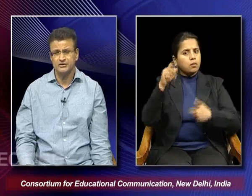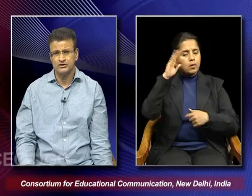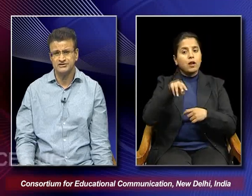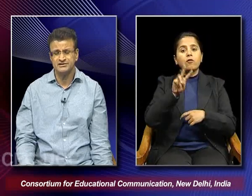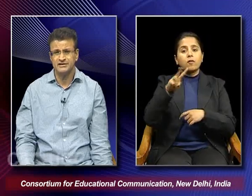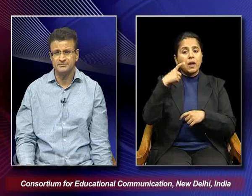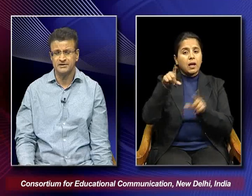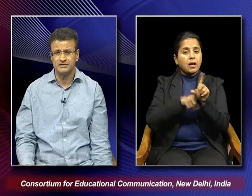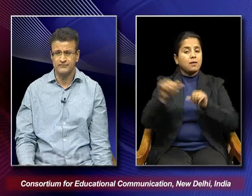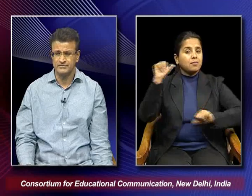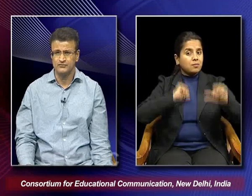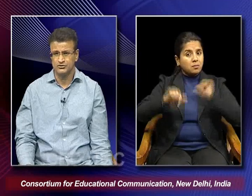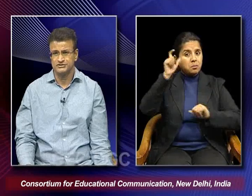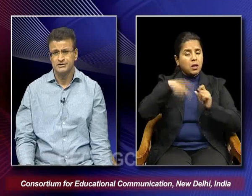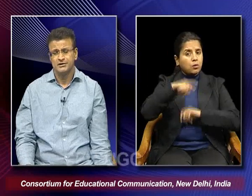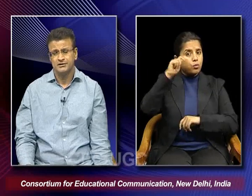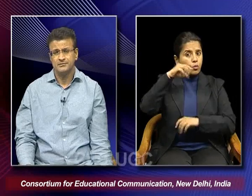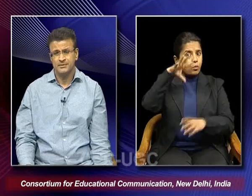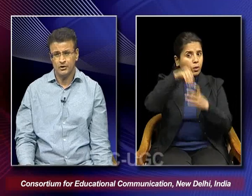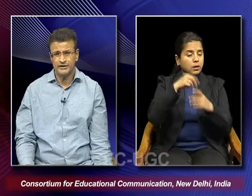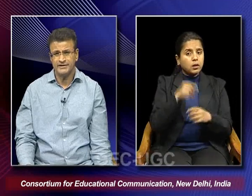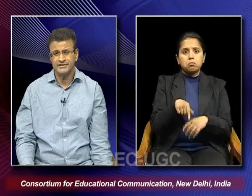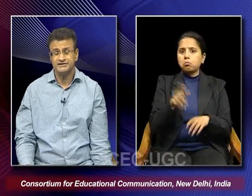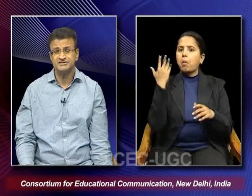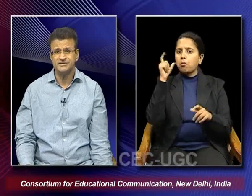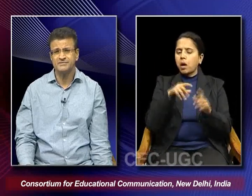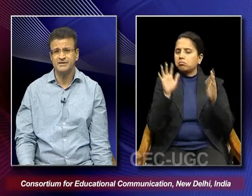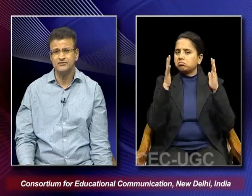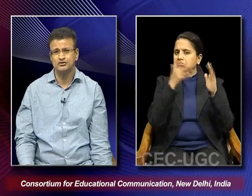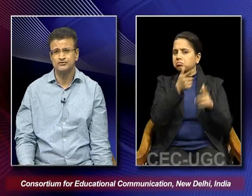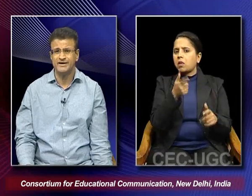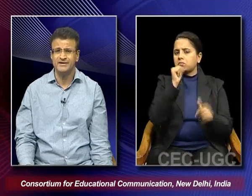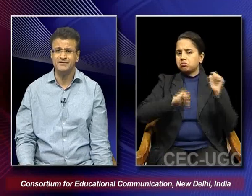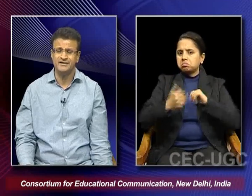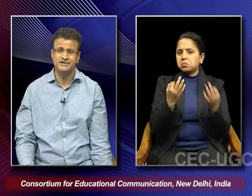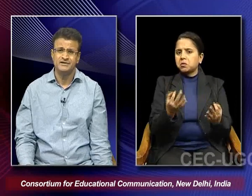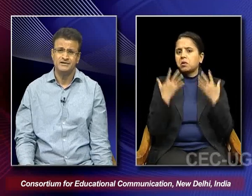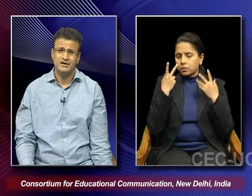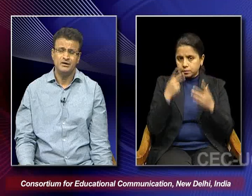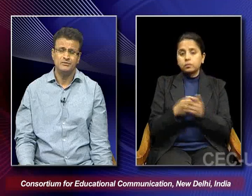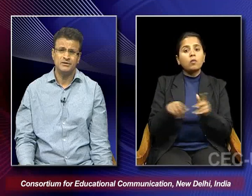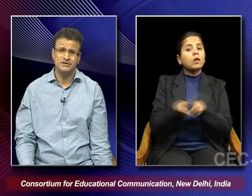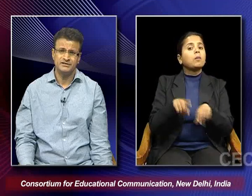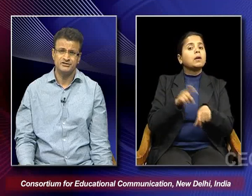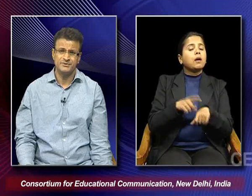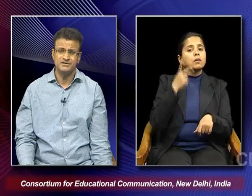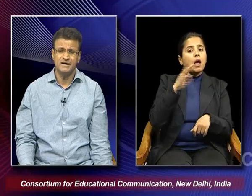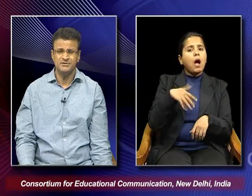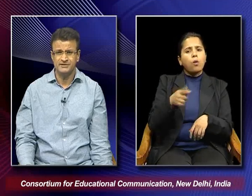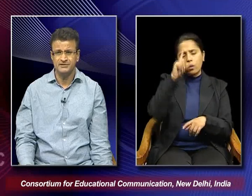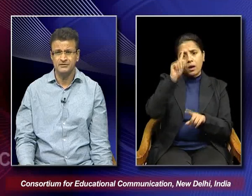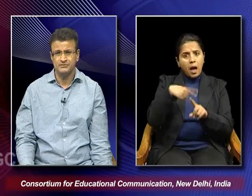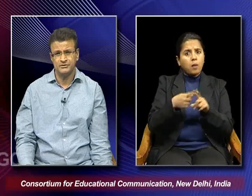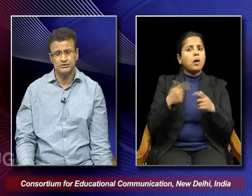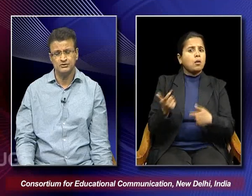Vicky Kaushal in that particular film was applauded. And at the same time we also find that how the expert army